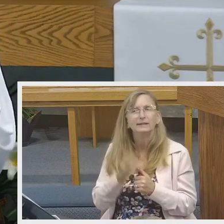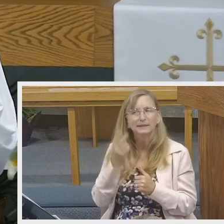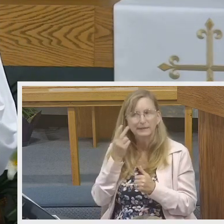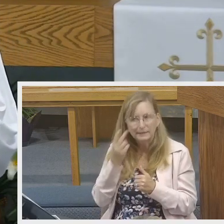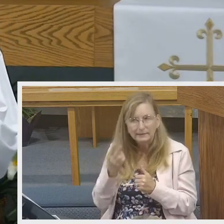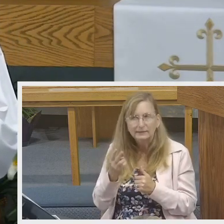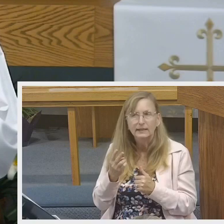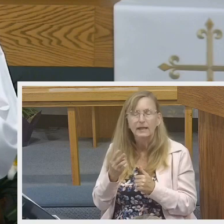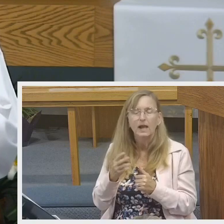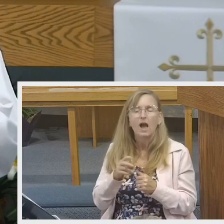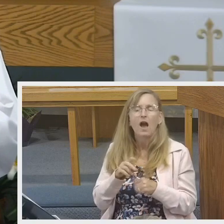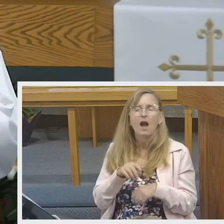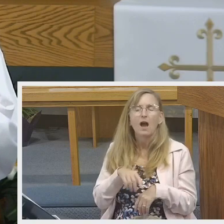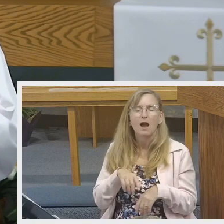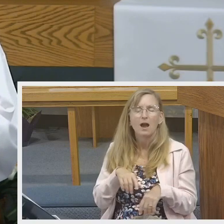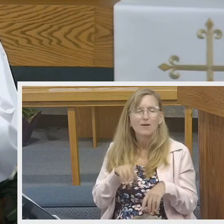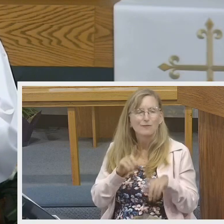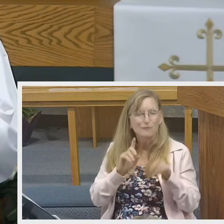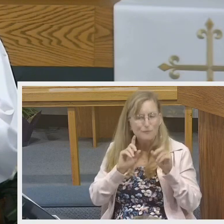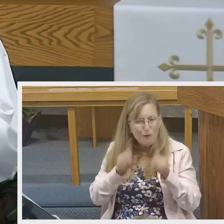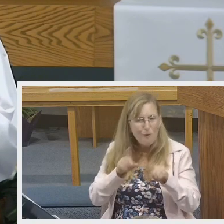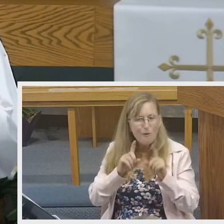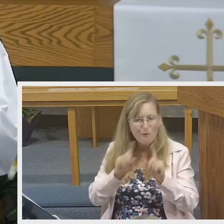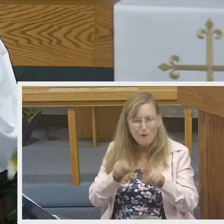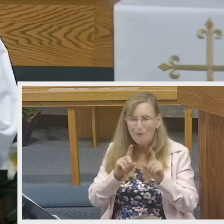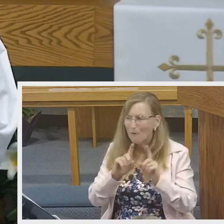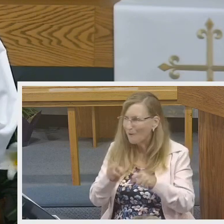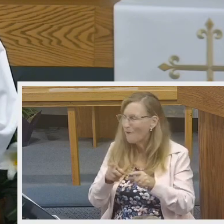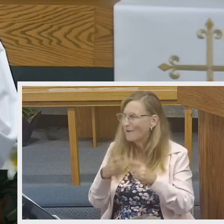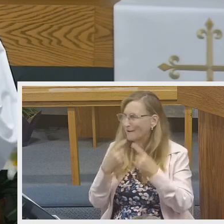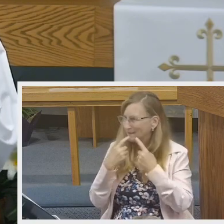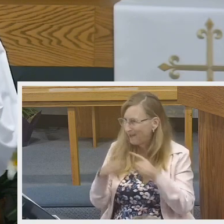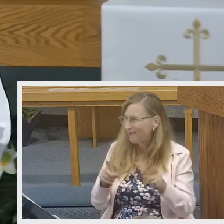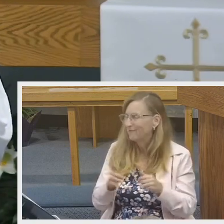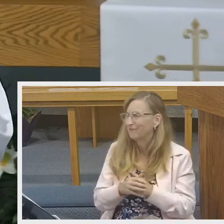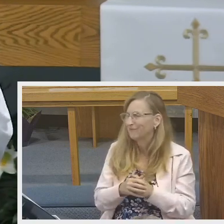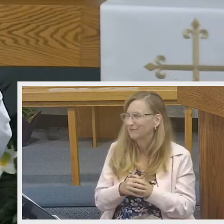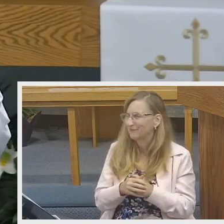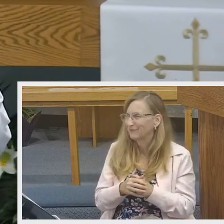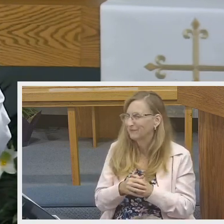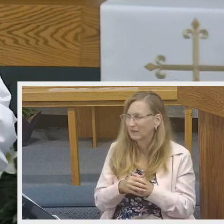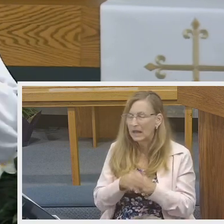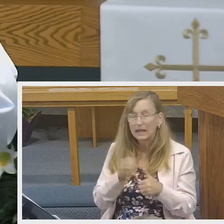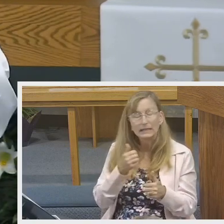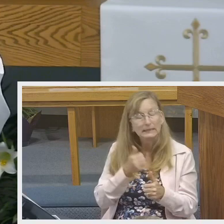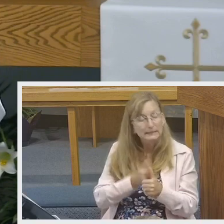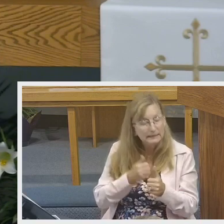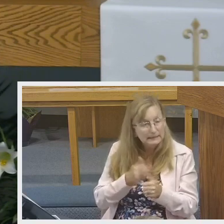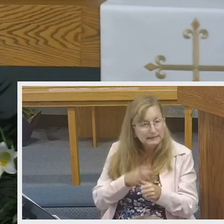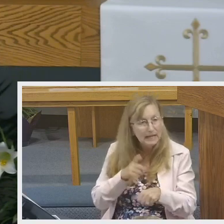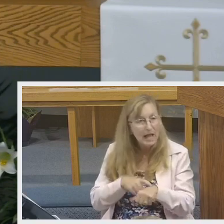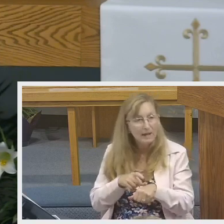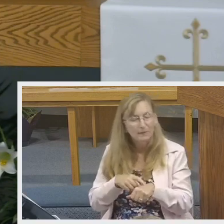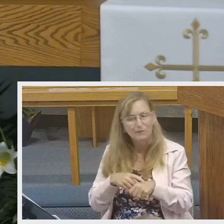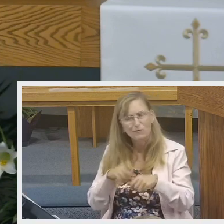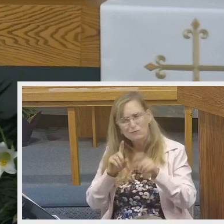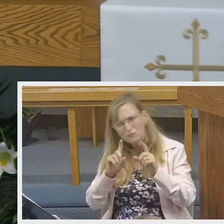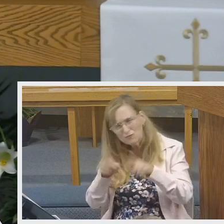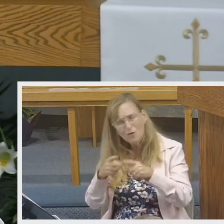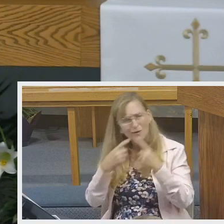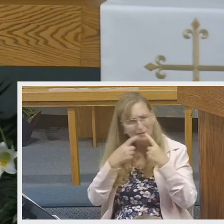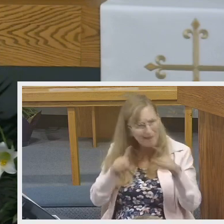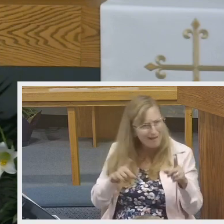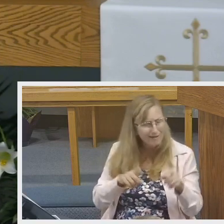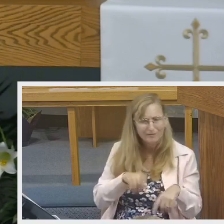always go and tell? In each case, they're told, go and tell what you now